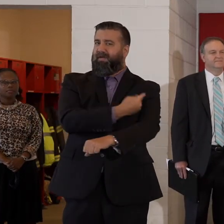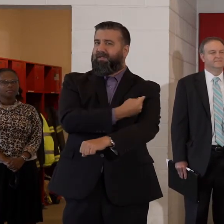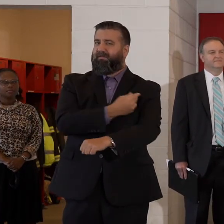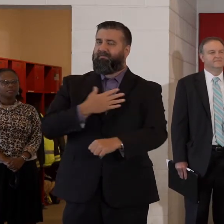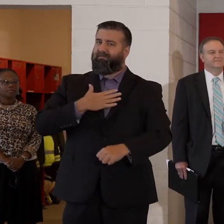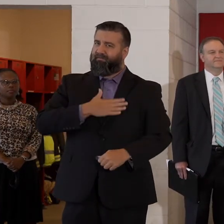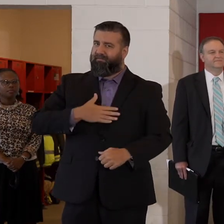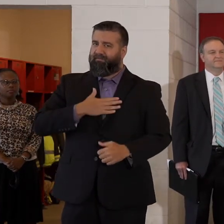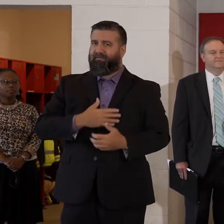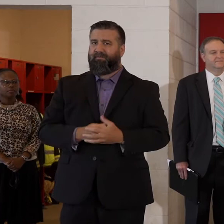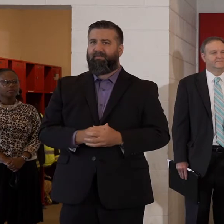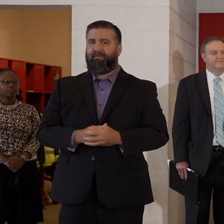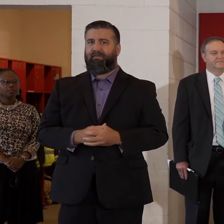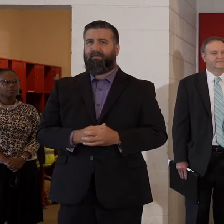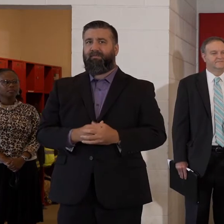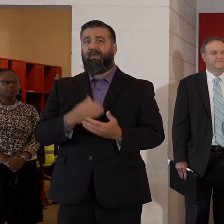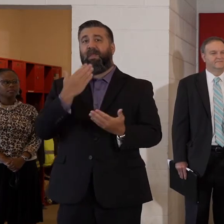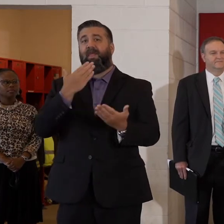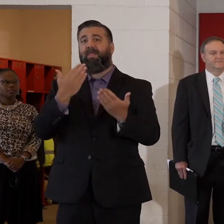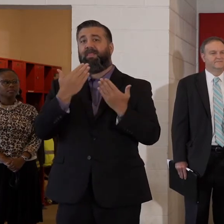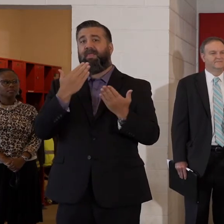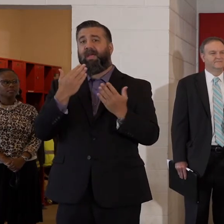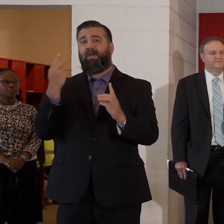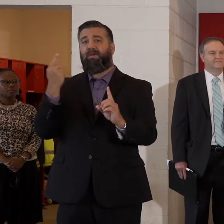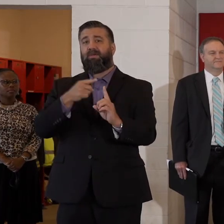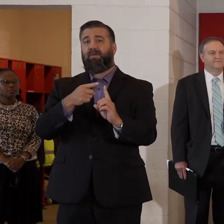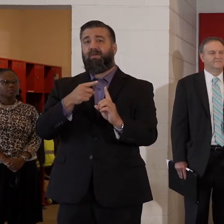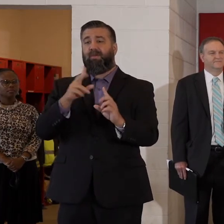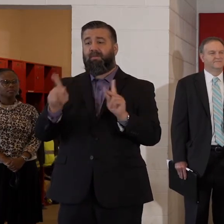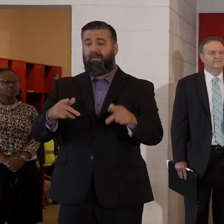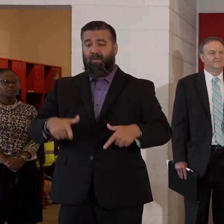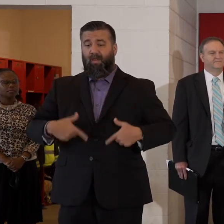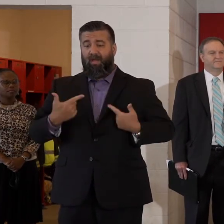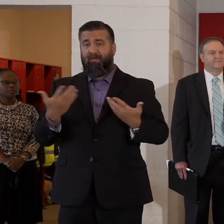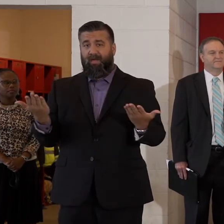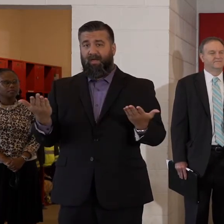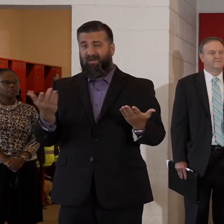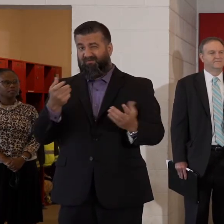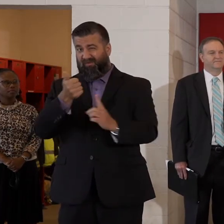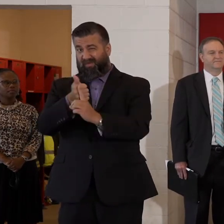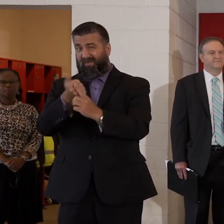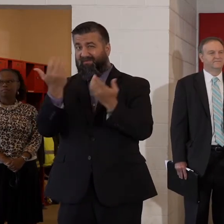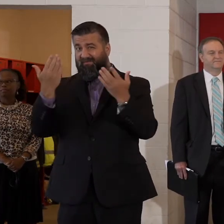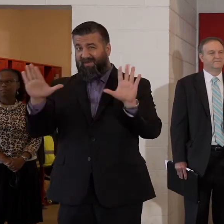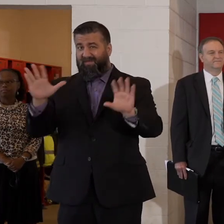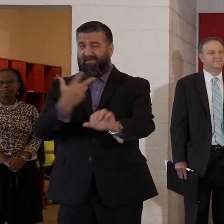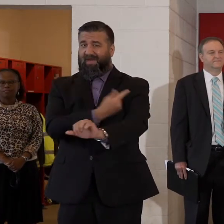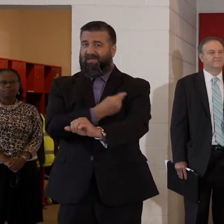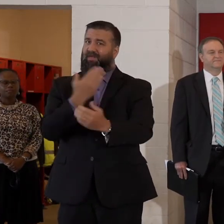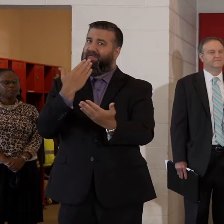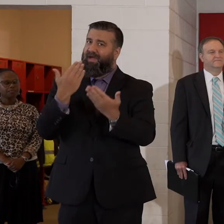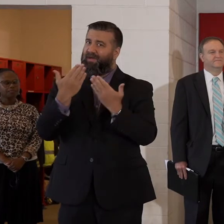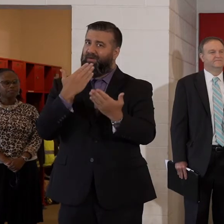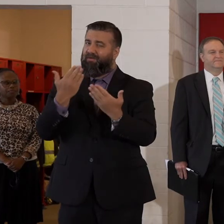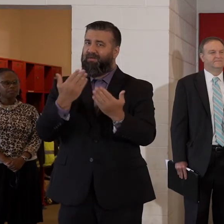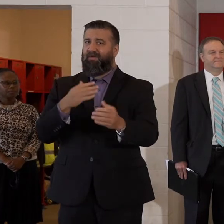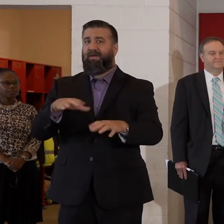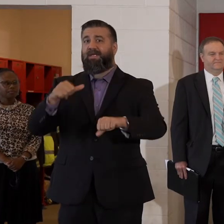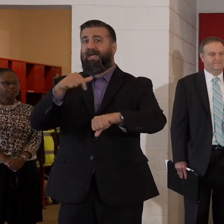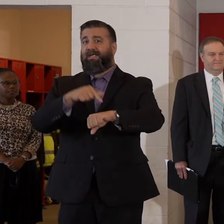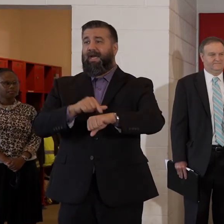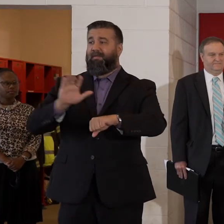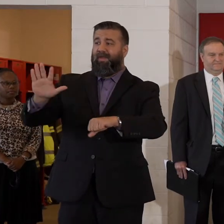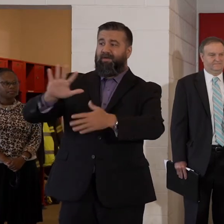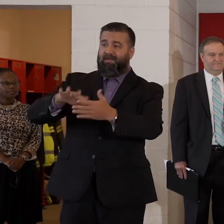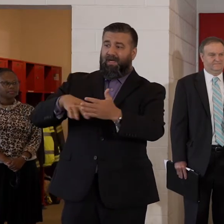get vaccinated. And thank you to our residents who have already been vaccinated for taking time out of